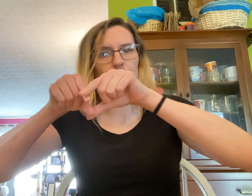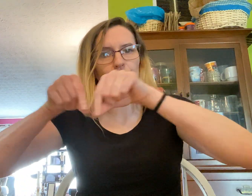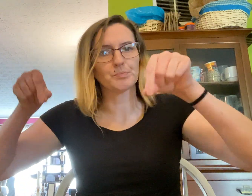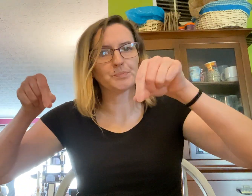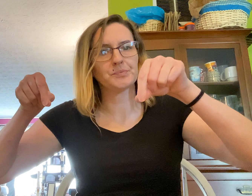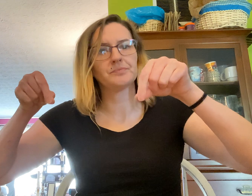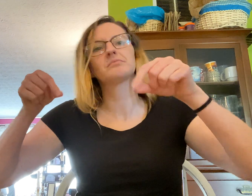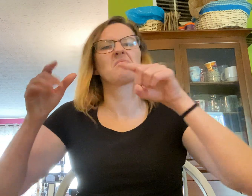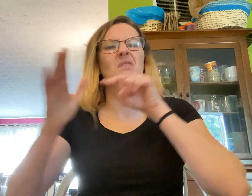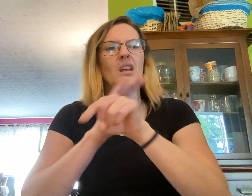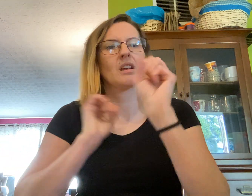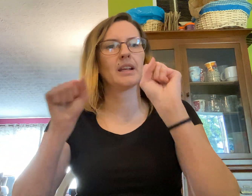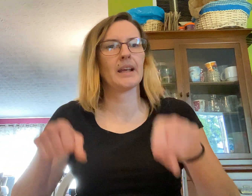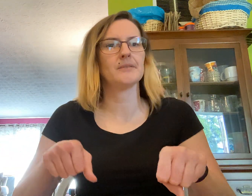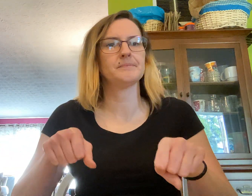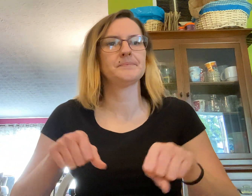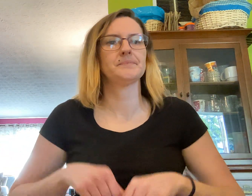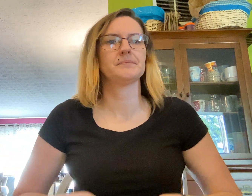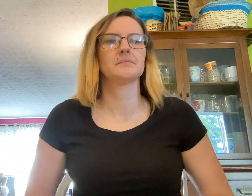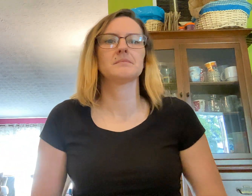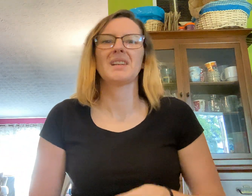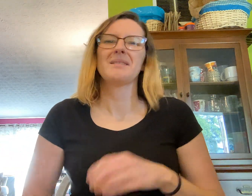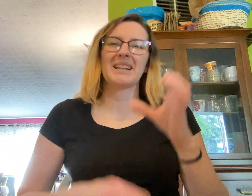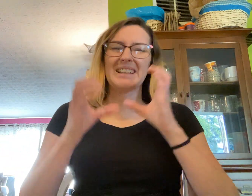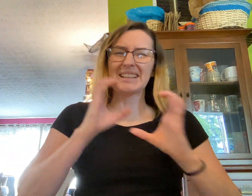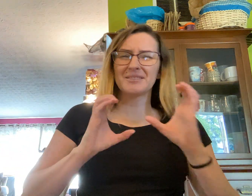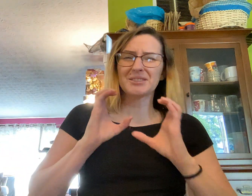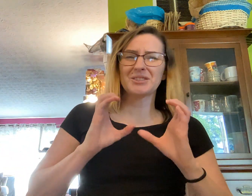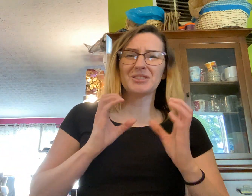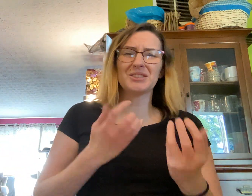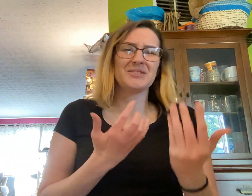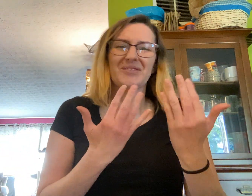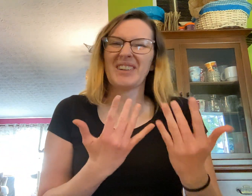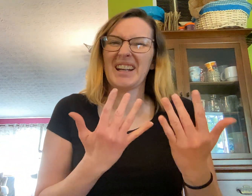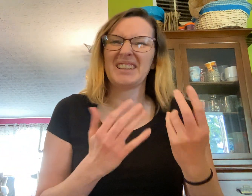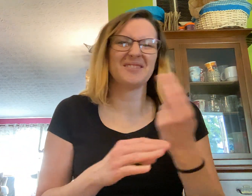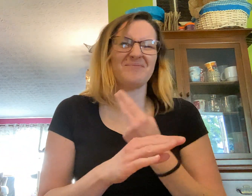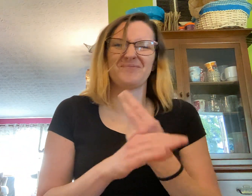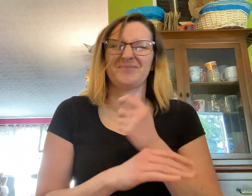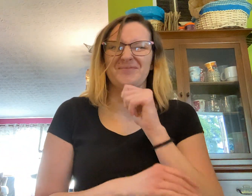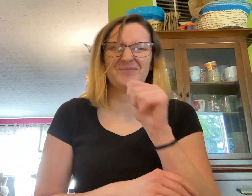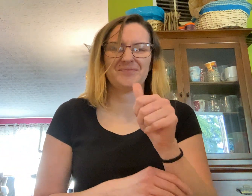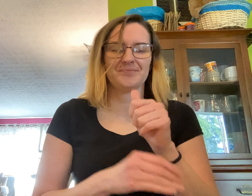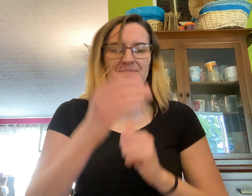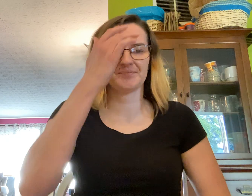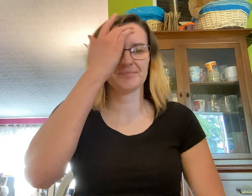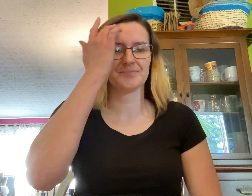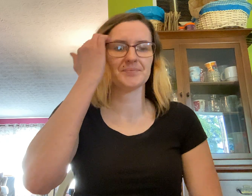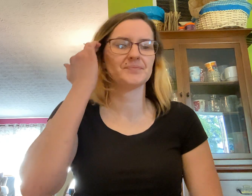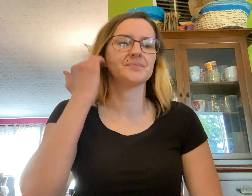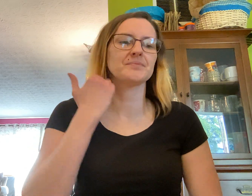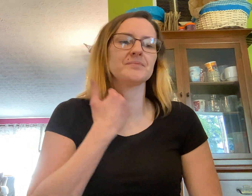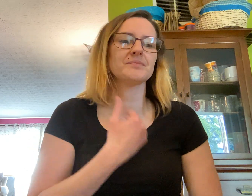When we zoom out from just spotted lanternfly, we live in a world with potentially 4